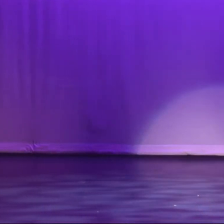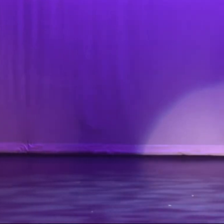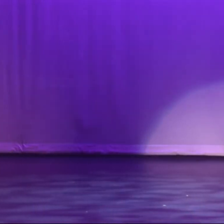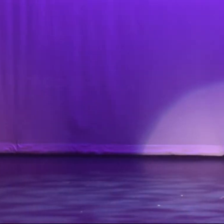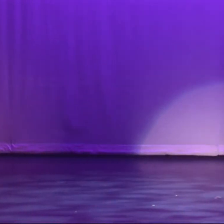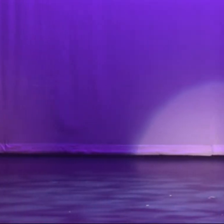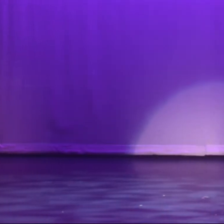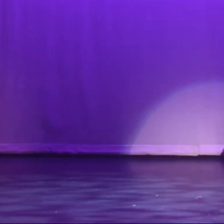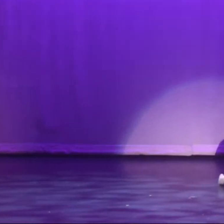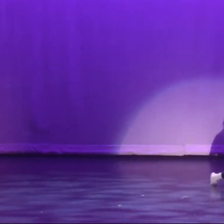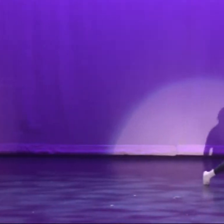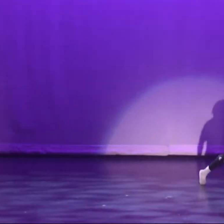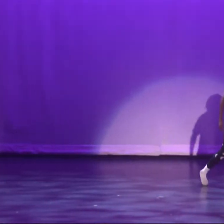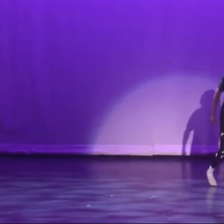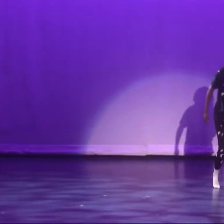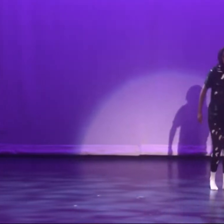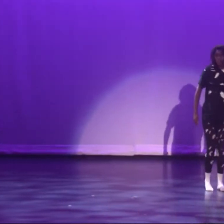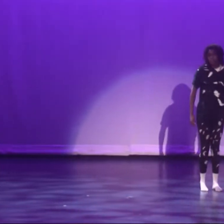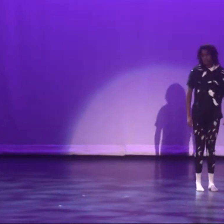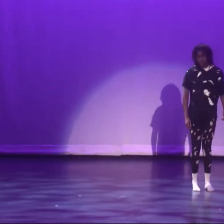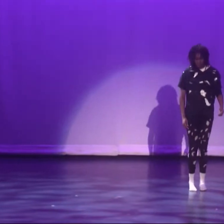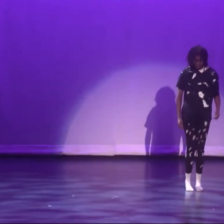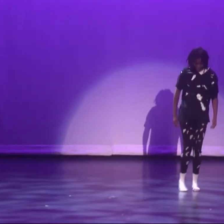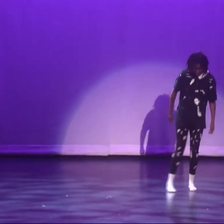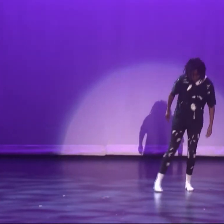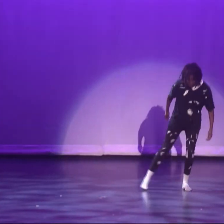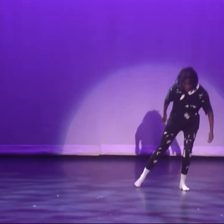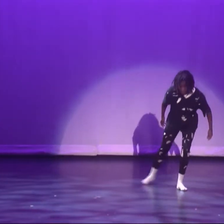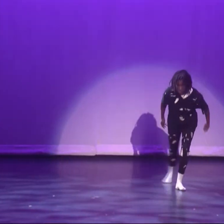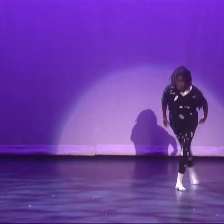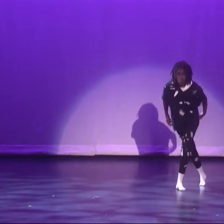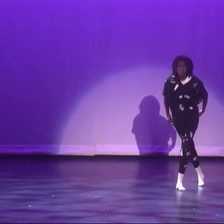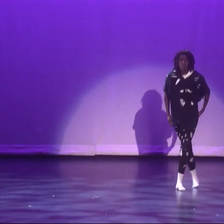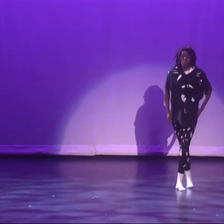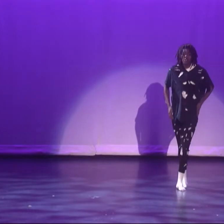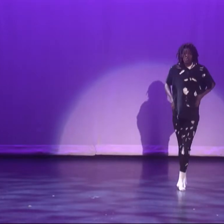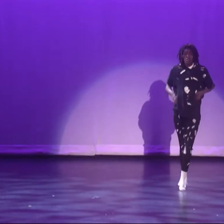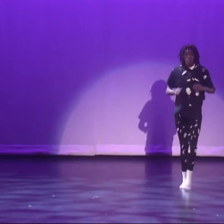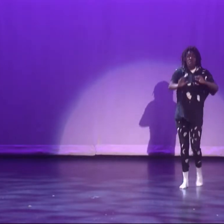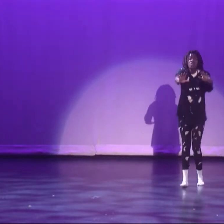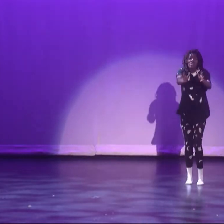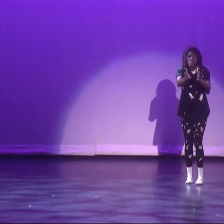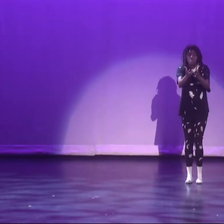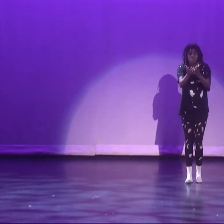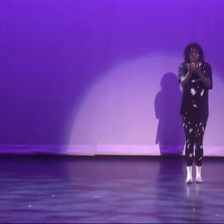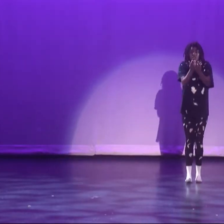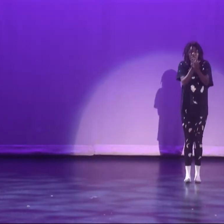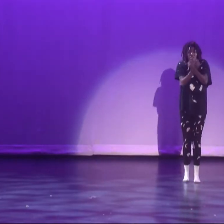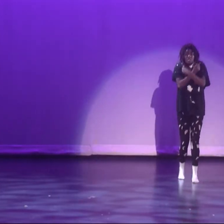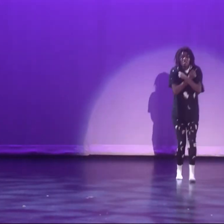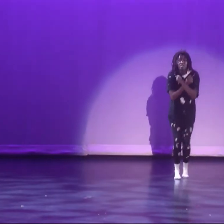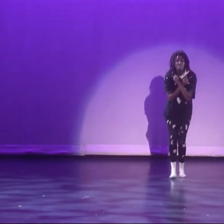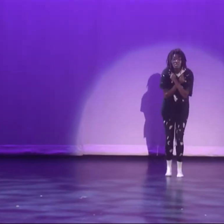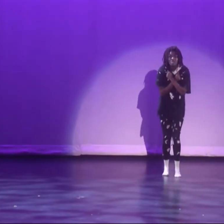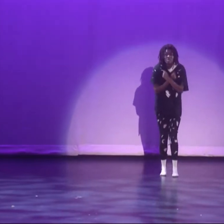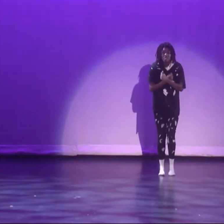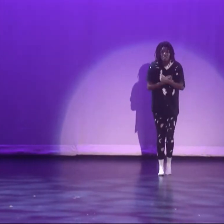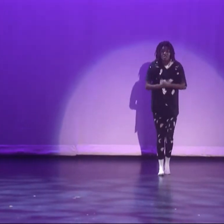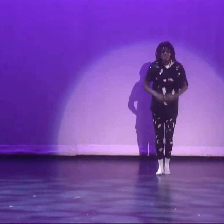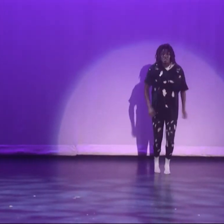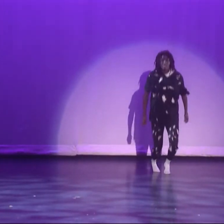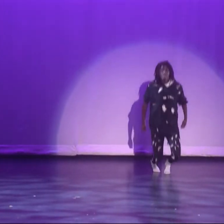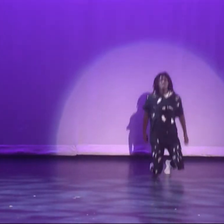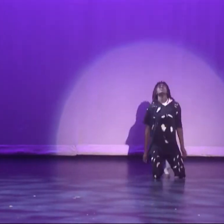Underneath our bad blood, we've still got a sanctum home, still a